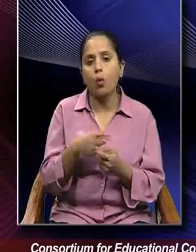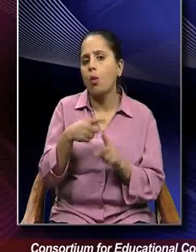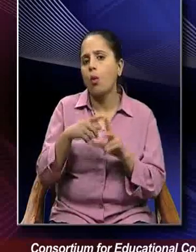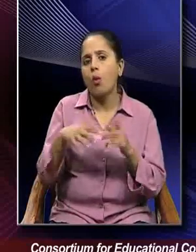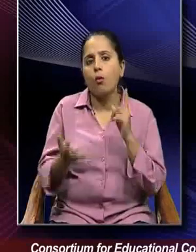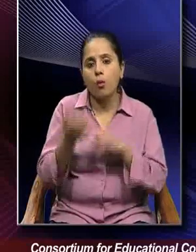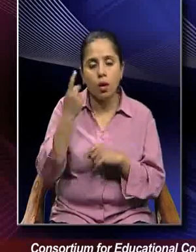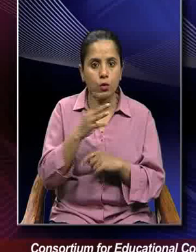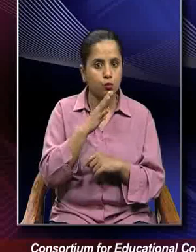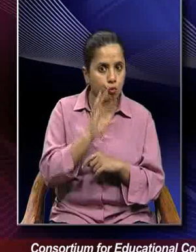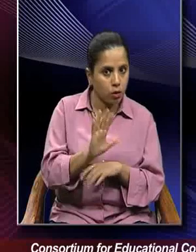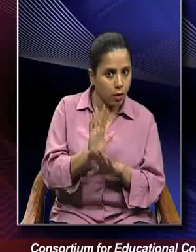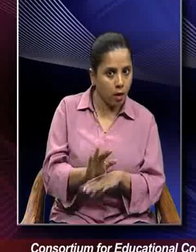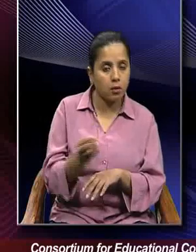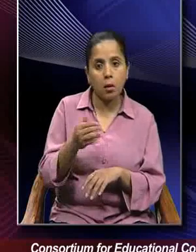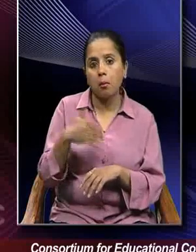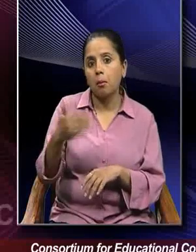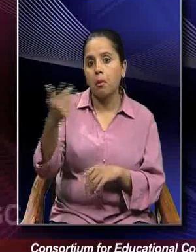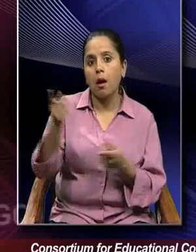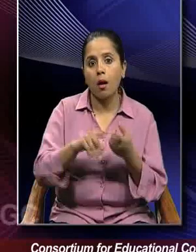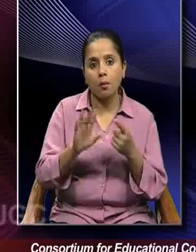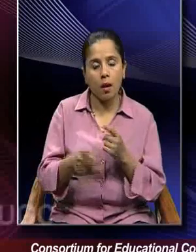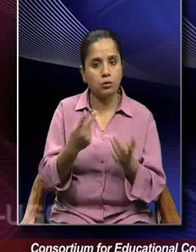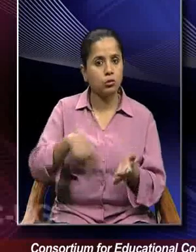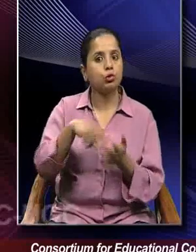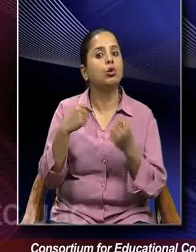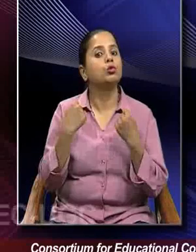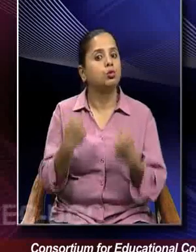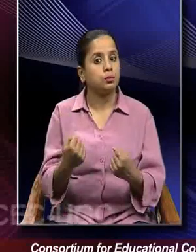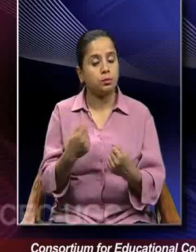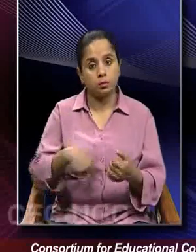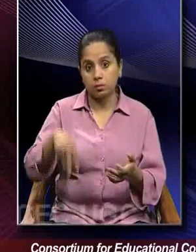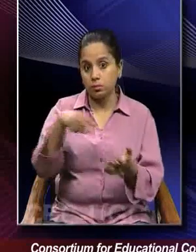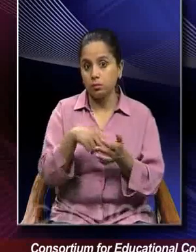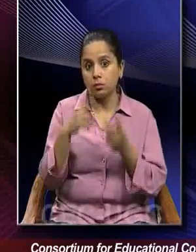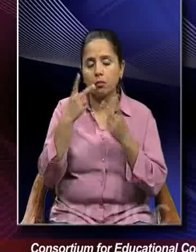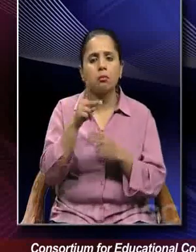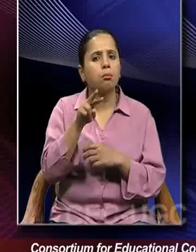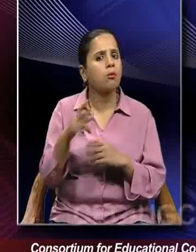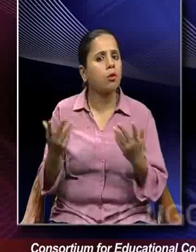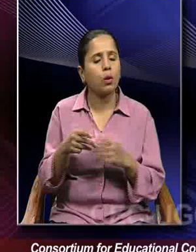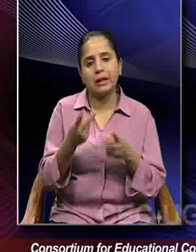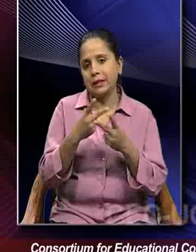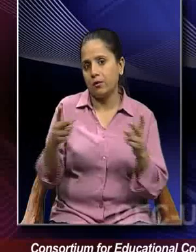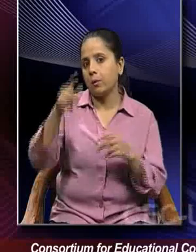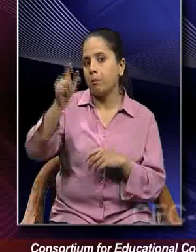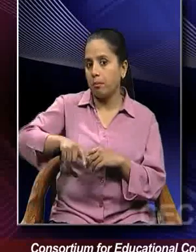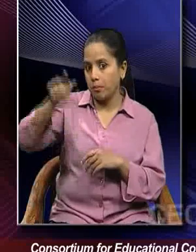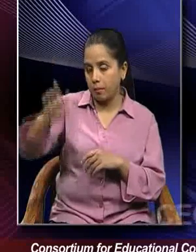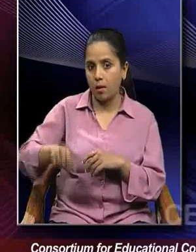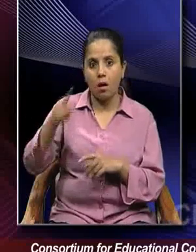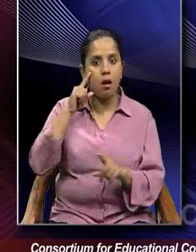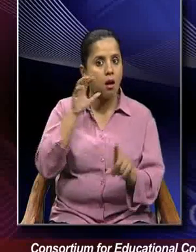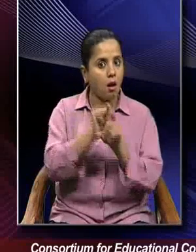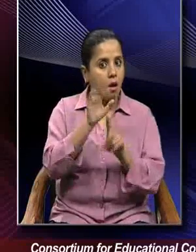discovering truth and often takes a relativist stance. Relativist stance would mean that different people